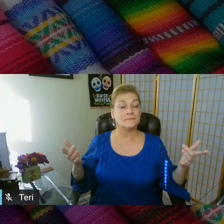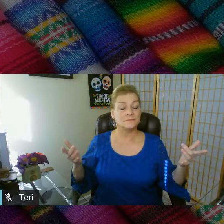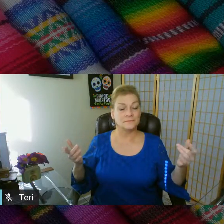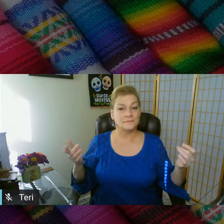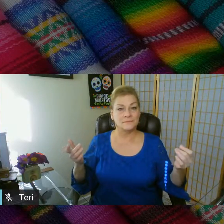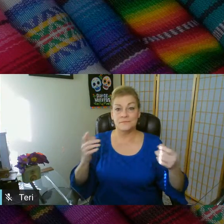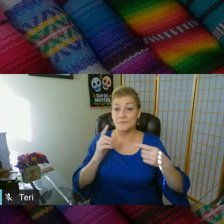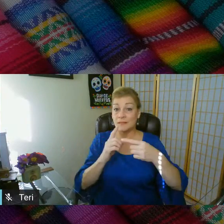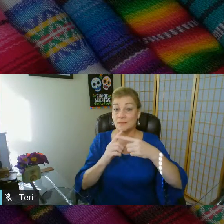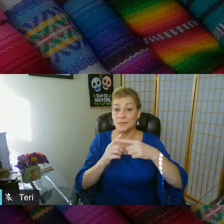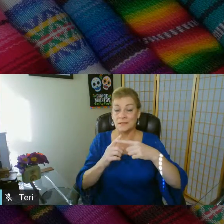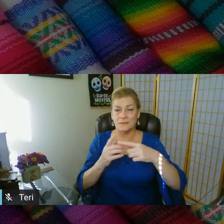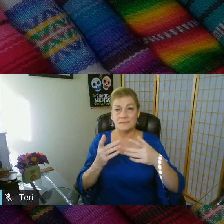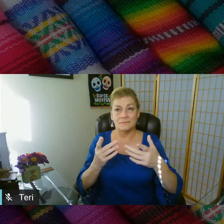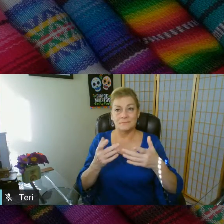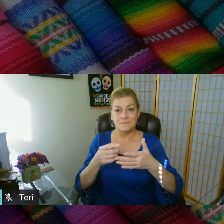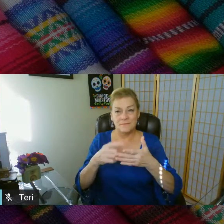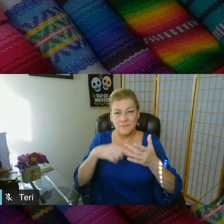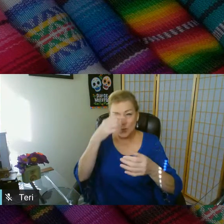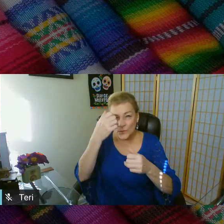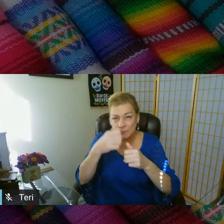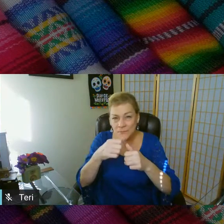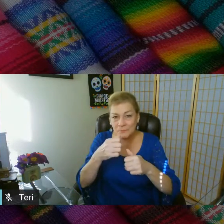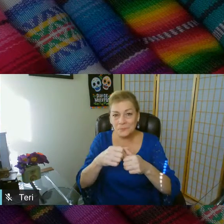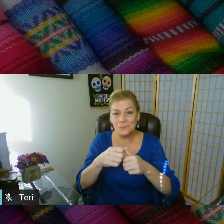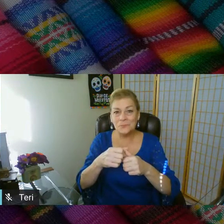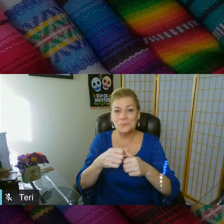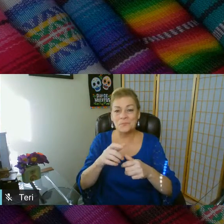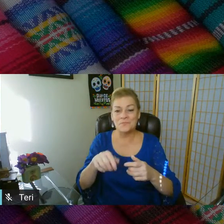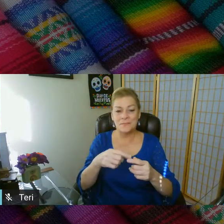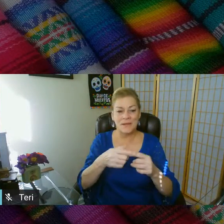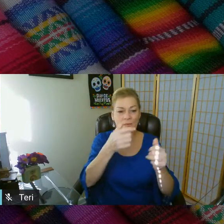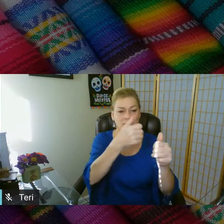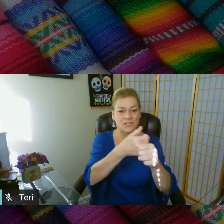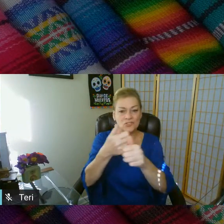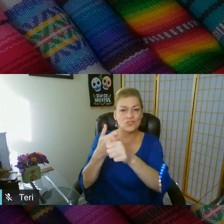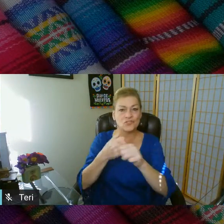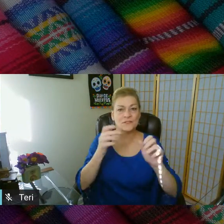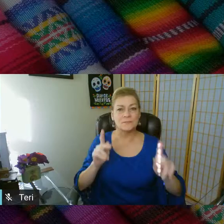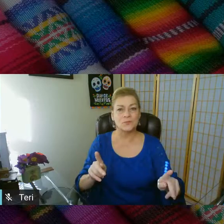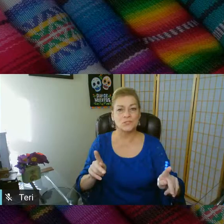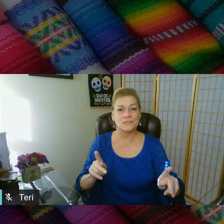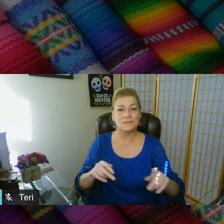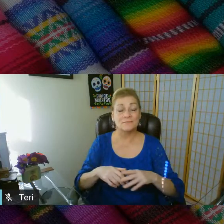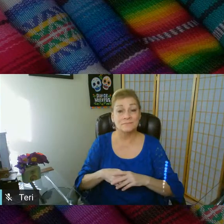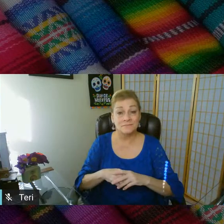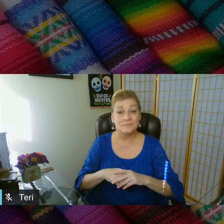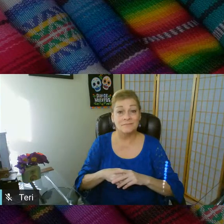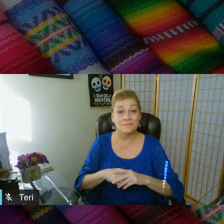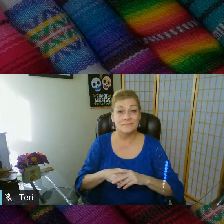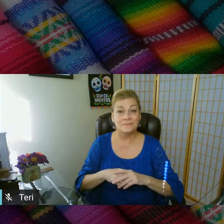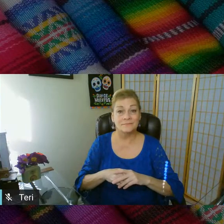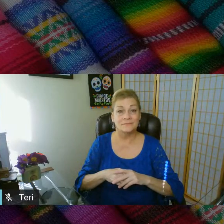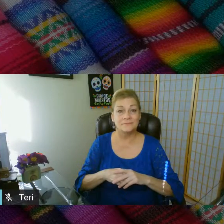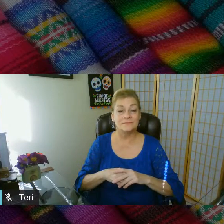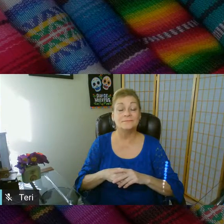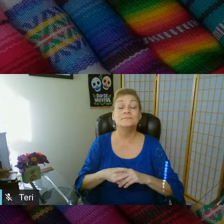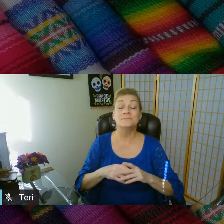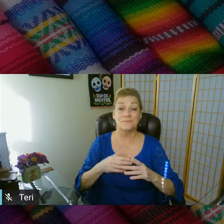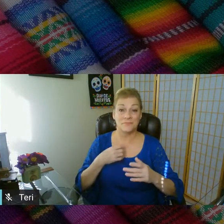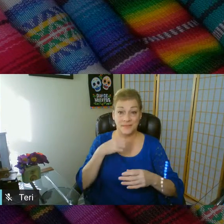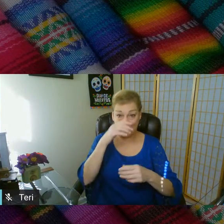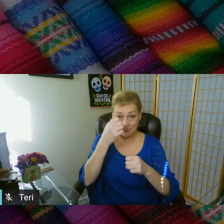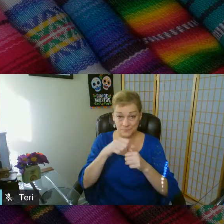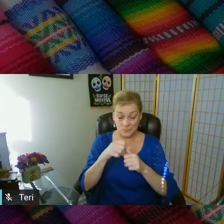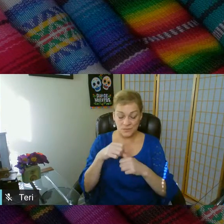we remember? Because about each one of these people up here, I hold memories.